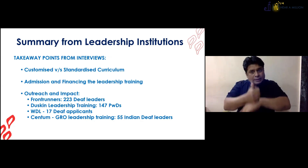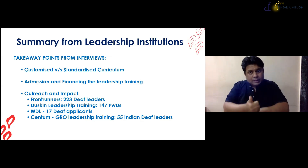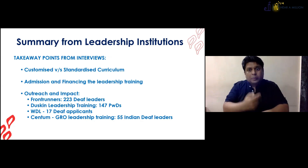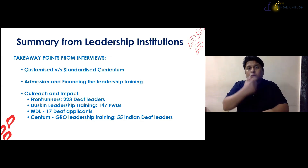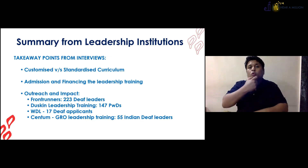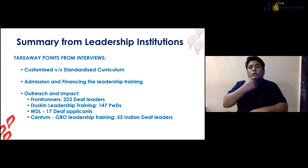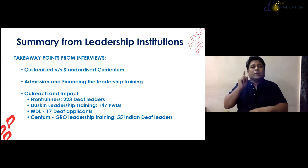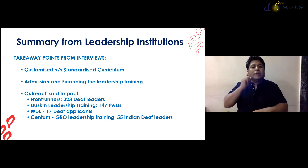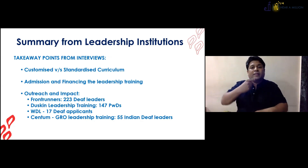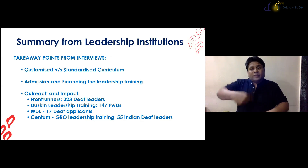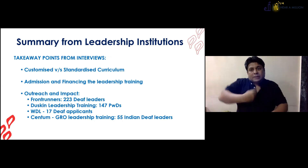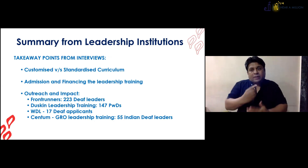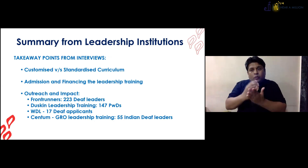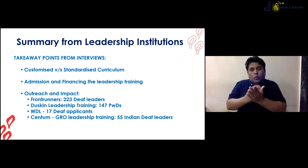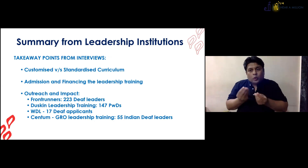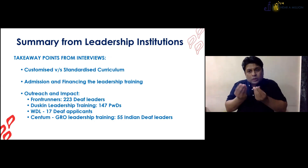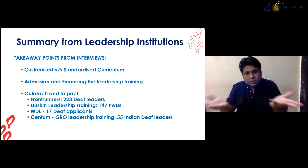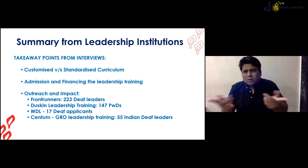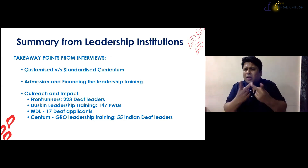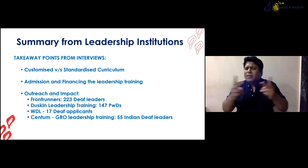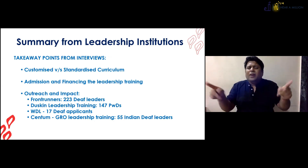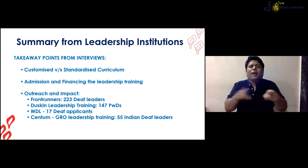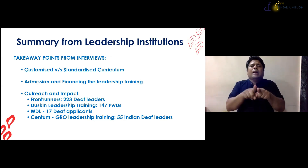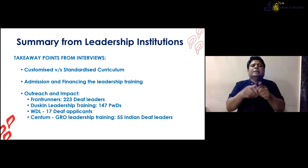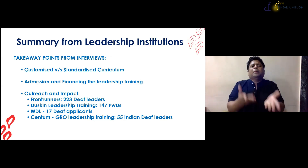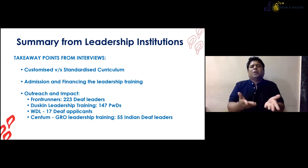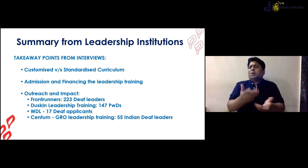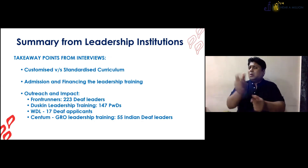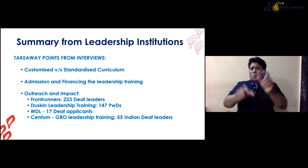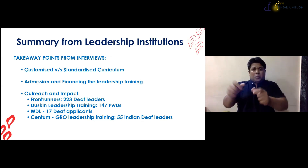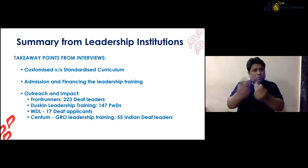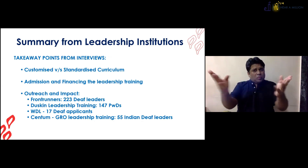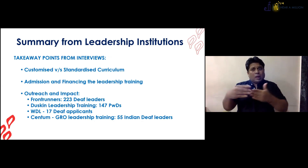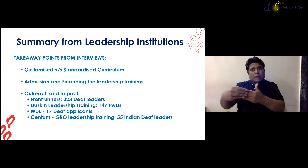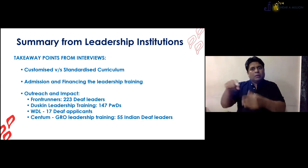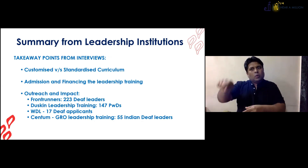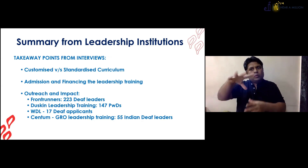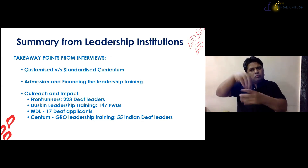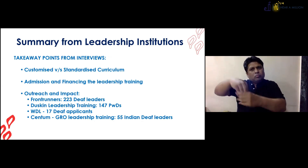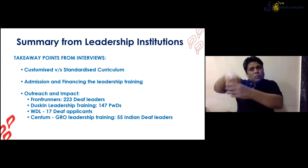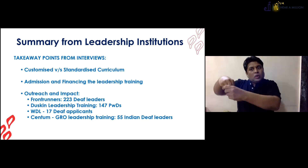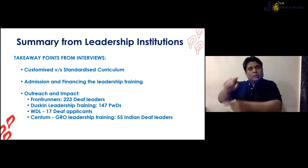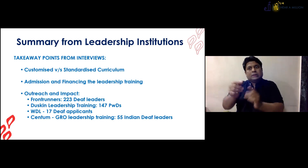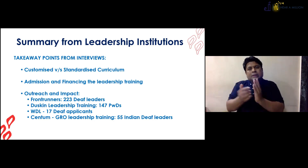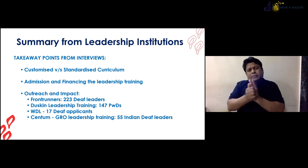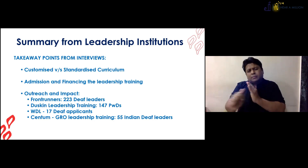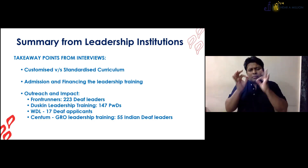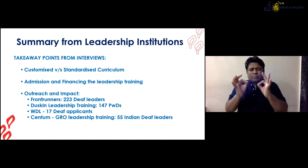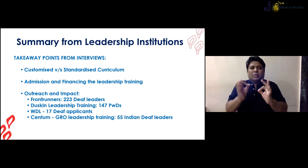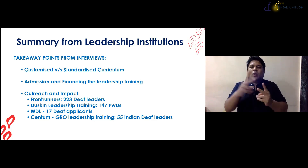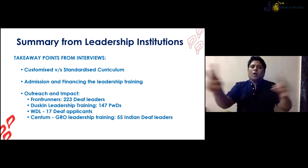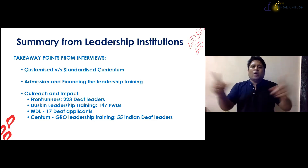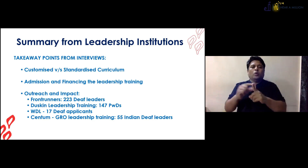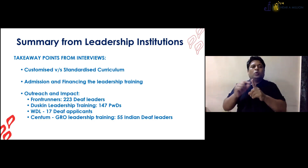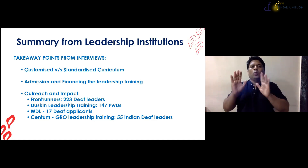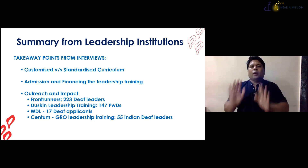way. Similarly, how Sujit and Manan also had their own experiences in that terms, right? There are so many people who are getting